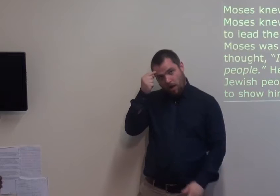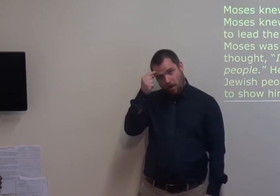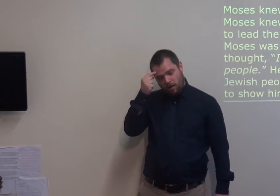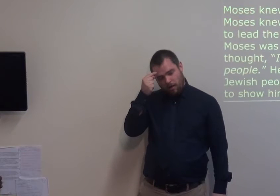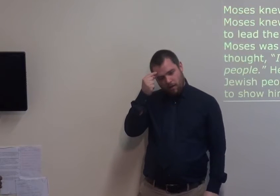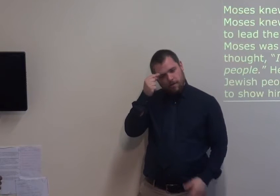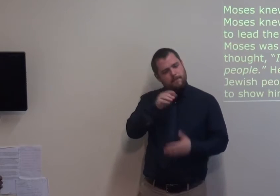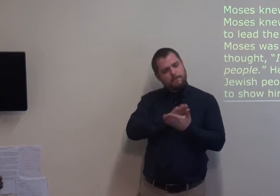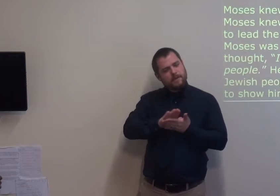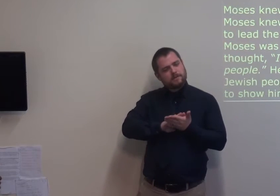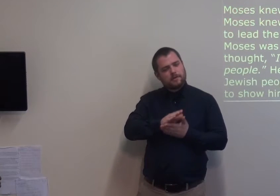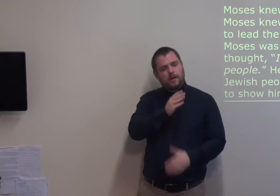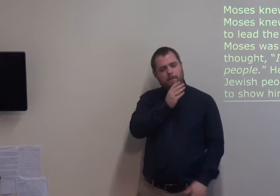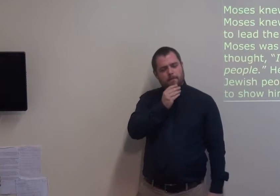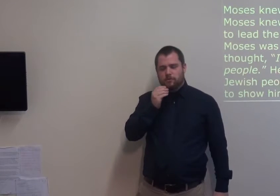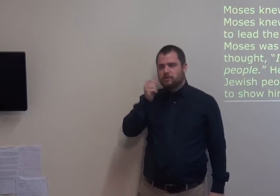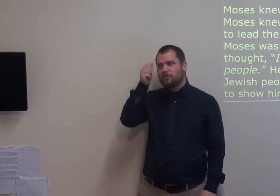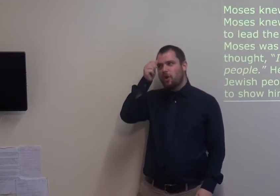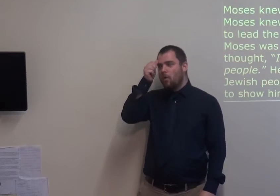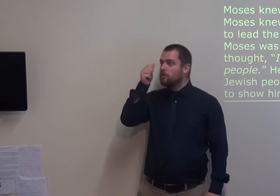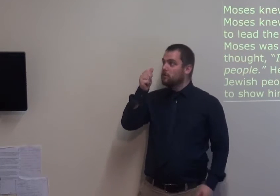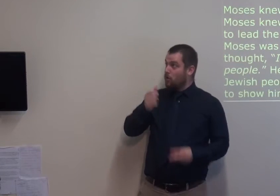Moses knew that God wanted him to lead the Jewish people.